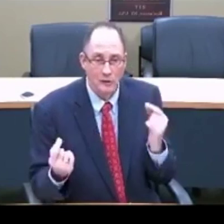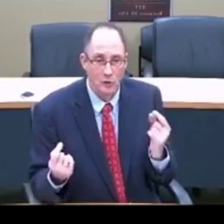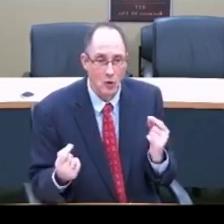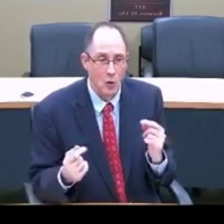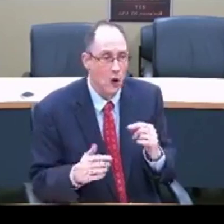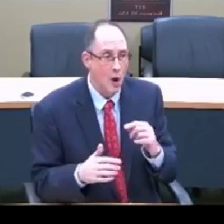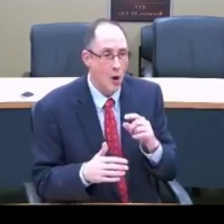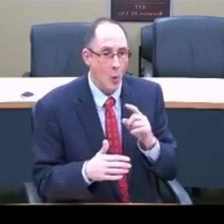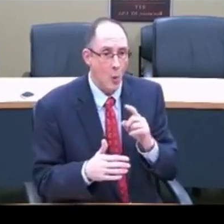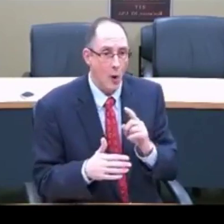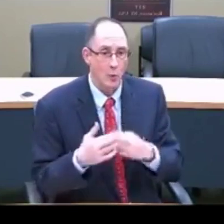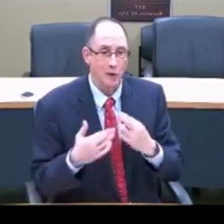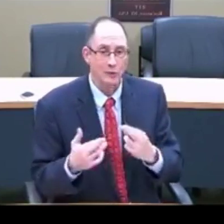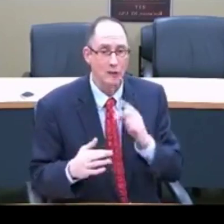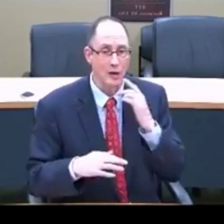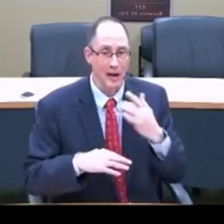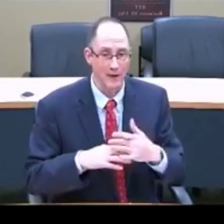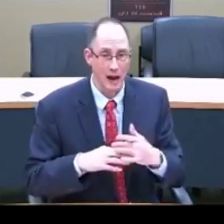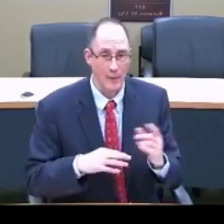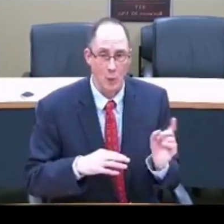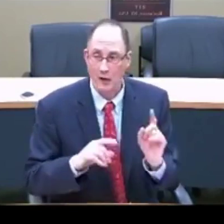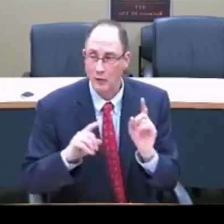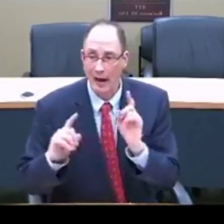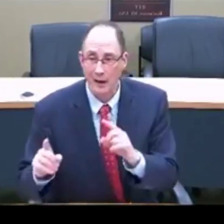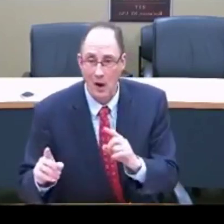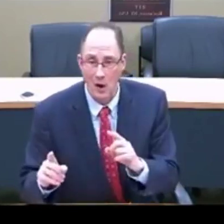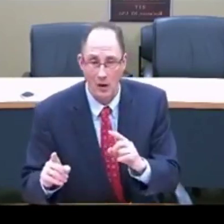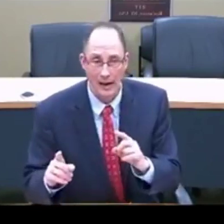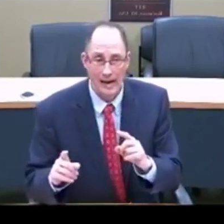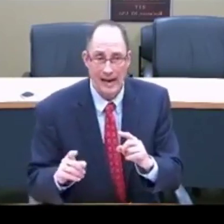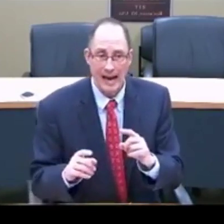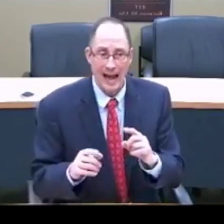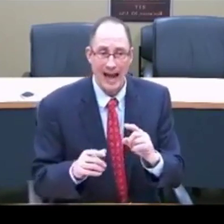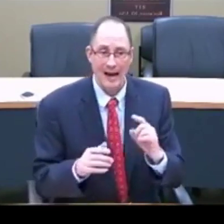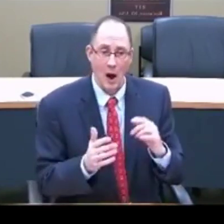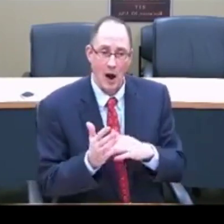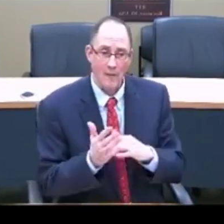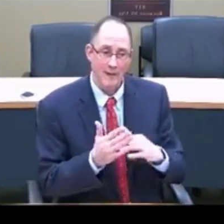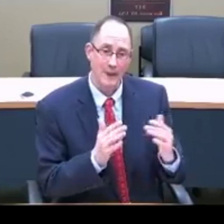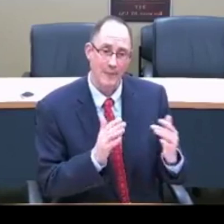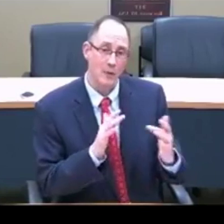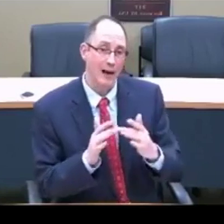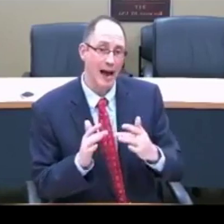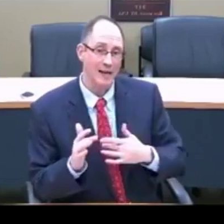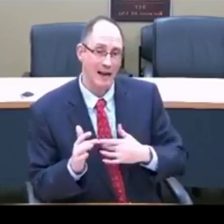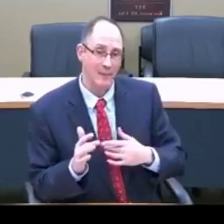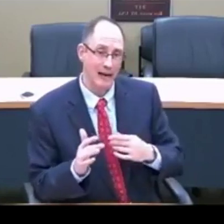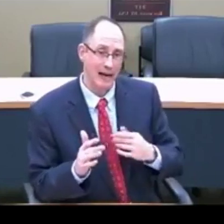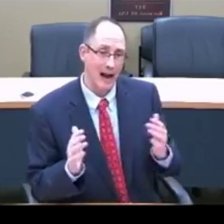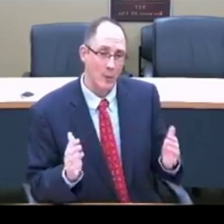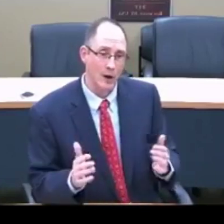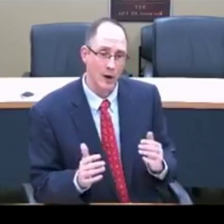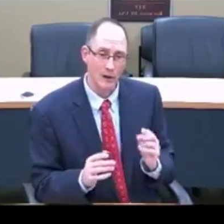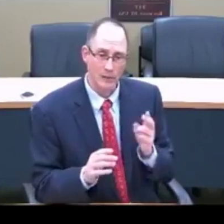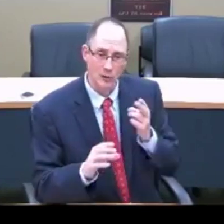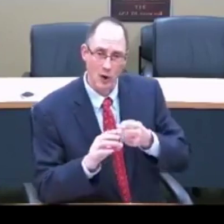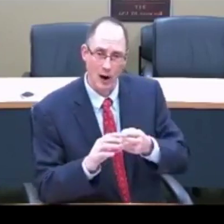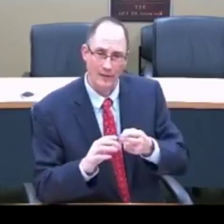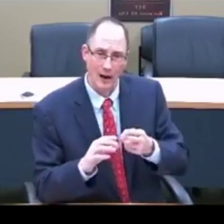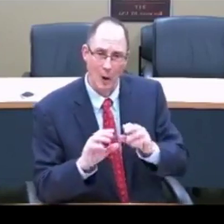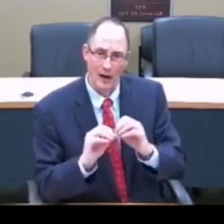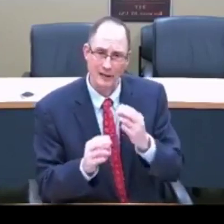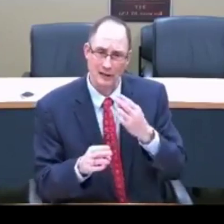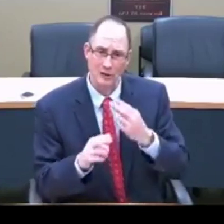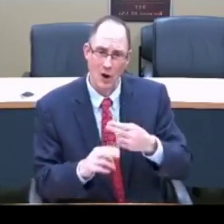know what to do. What resources are available? Where do I go? And oftentimes, they were contacting me and I would encourage to join